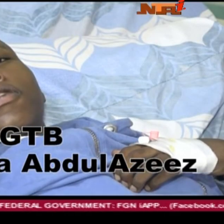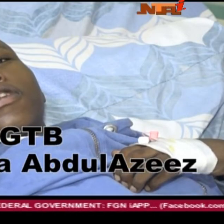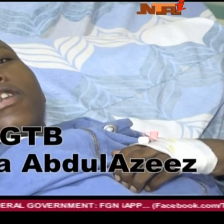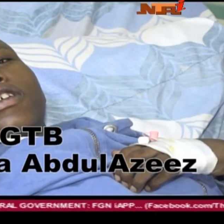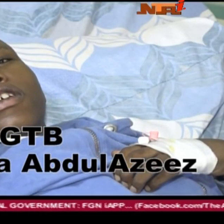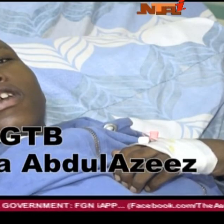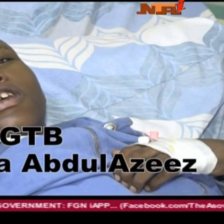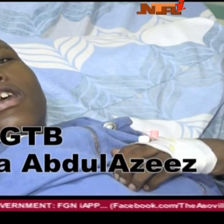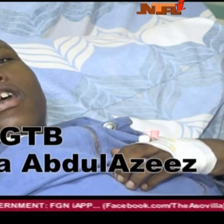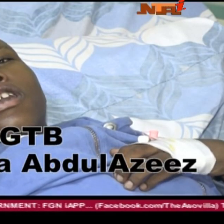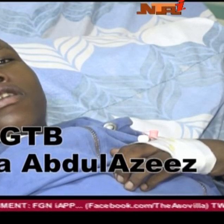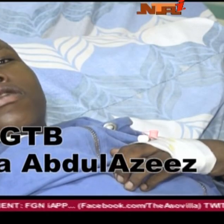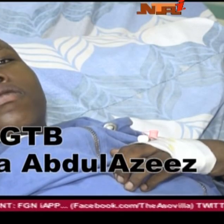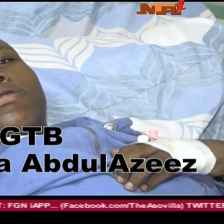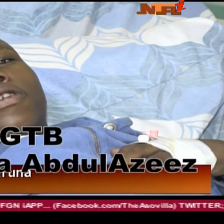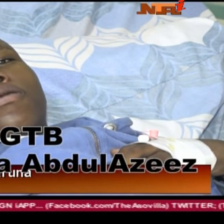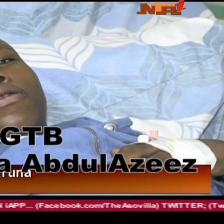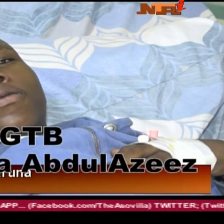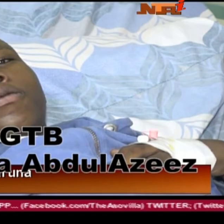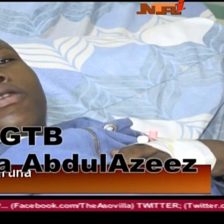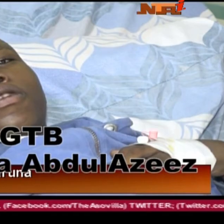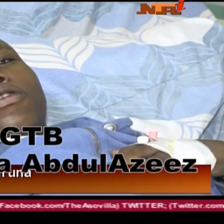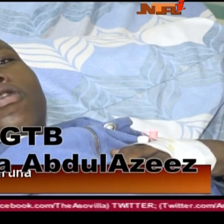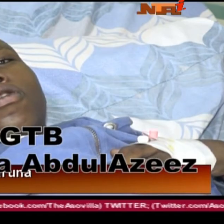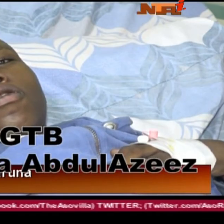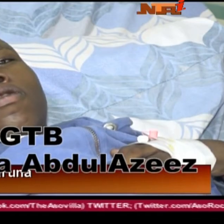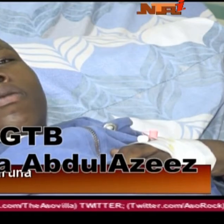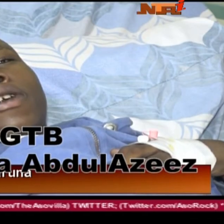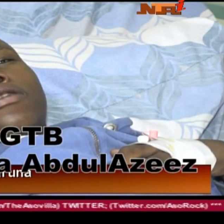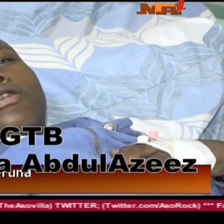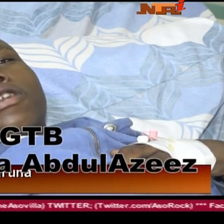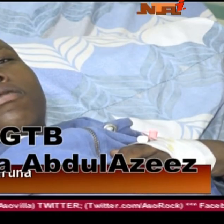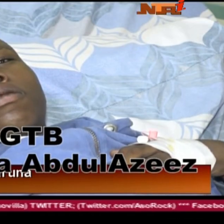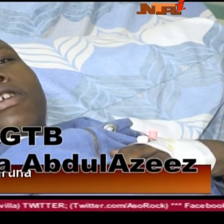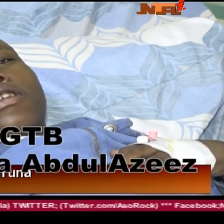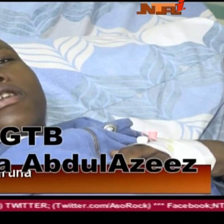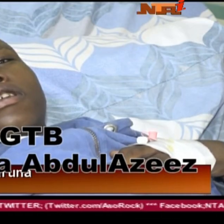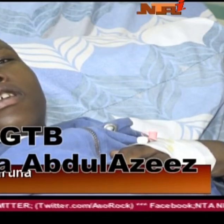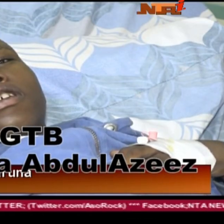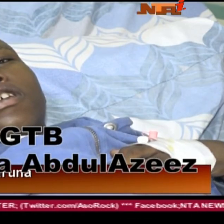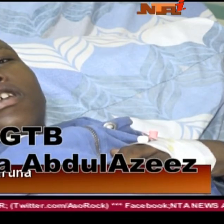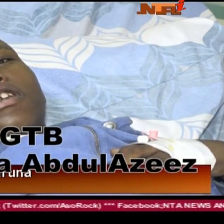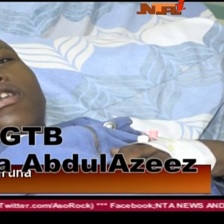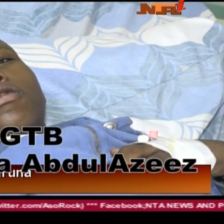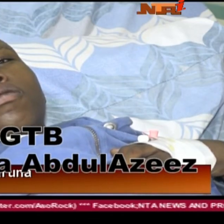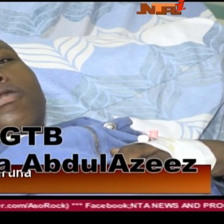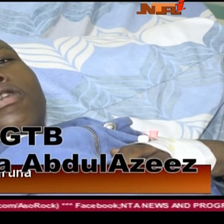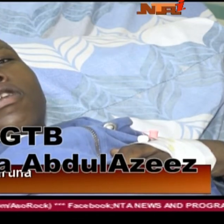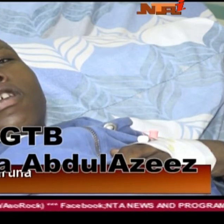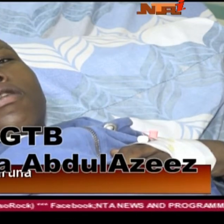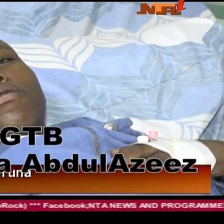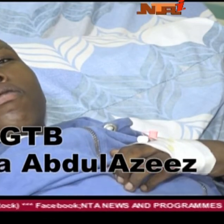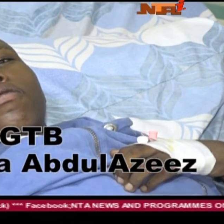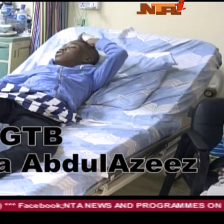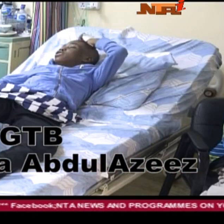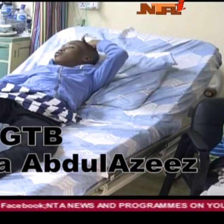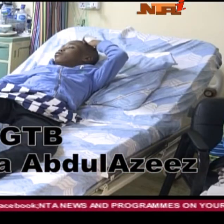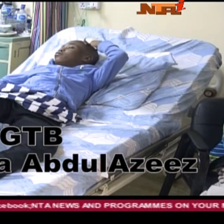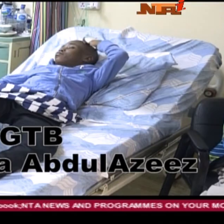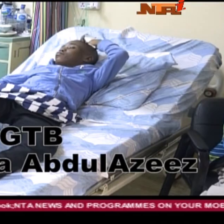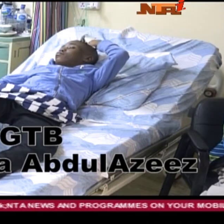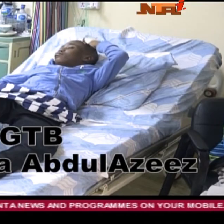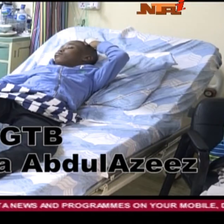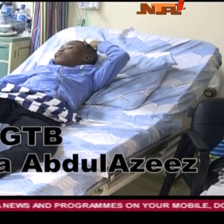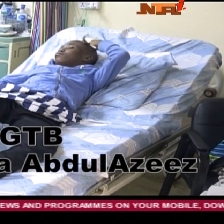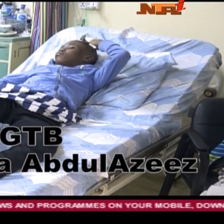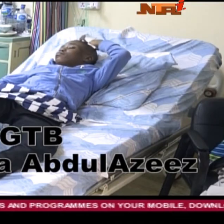me money and you put it for me for my transplant to be successful.